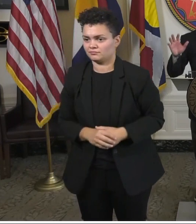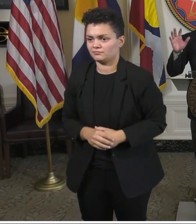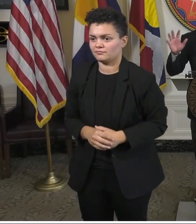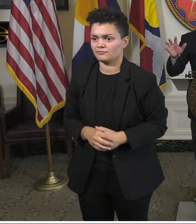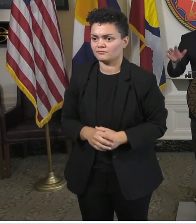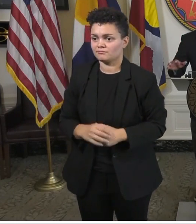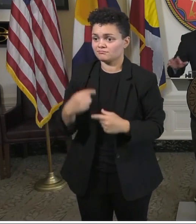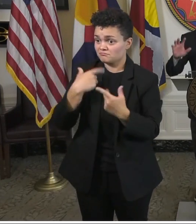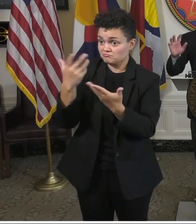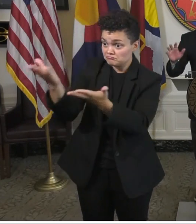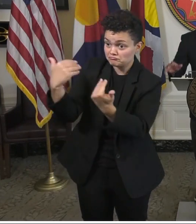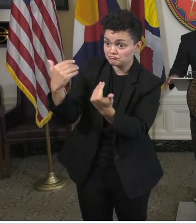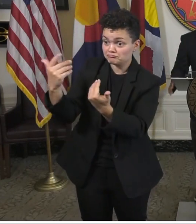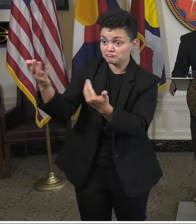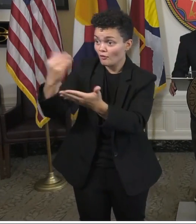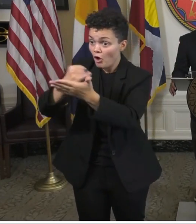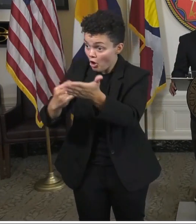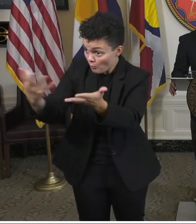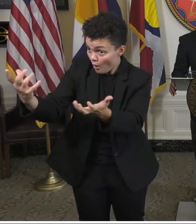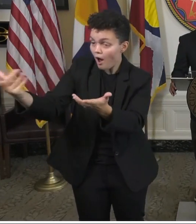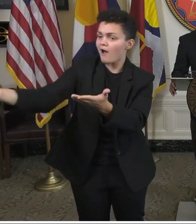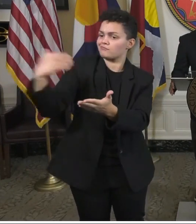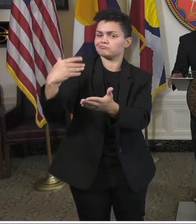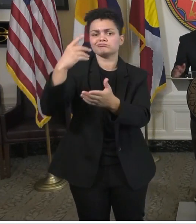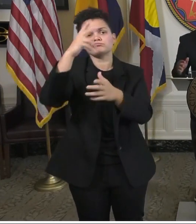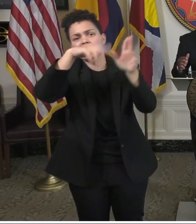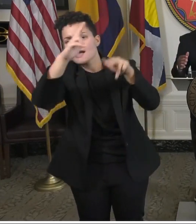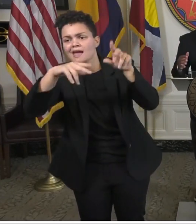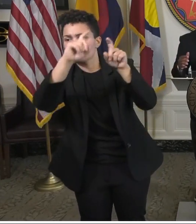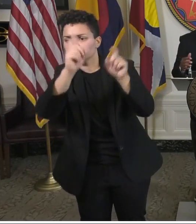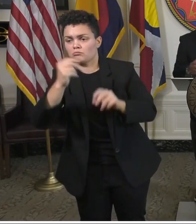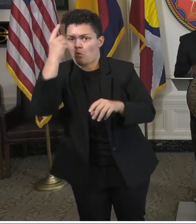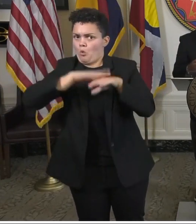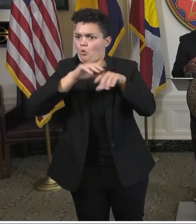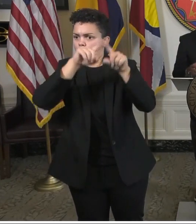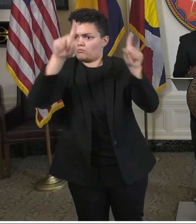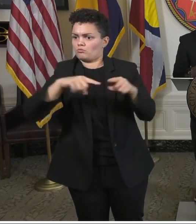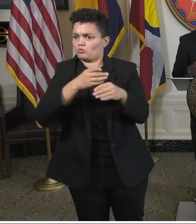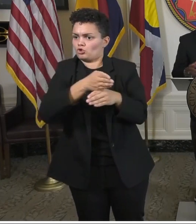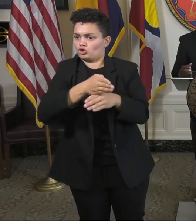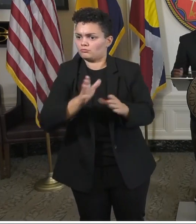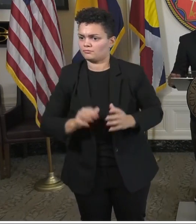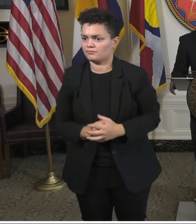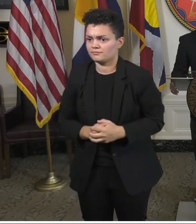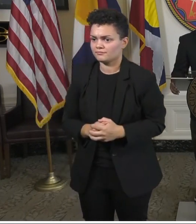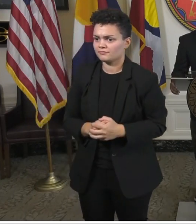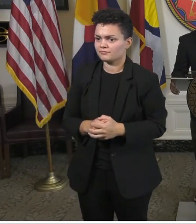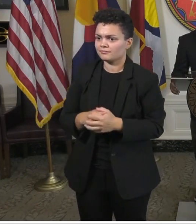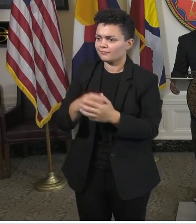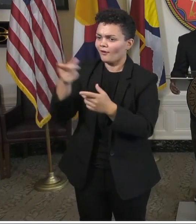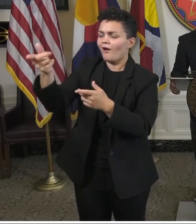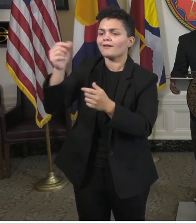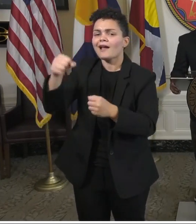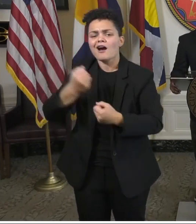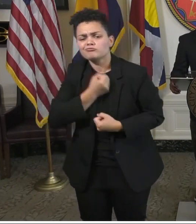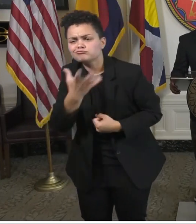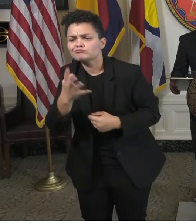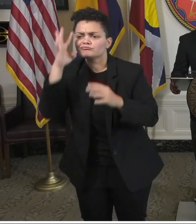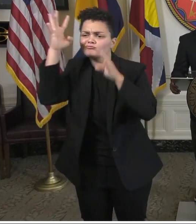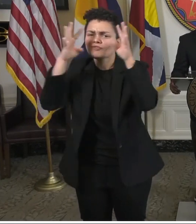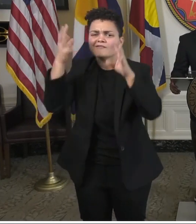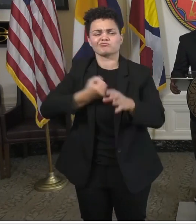art that they can put on or they'll paint on the boards that will really share their thoughts and pride in terms of their residency here in